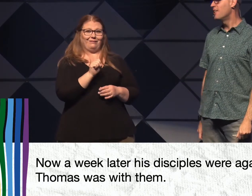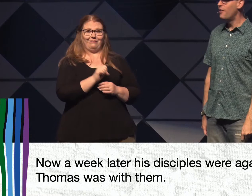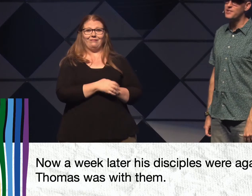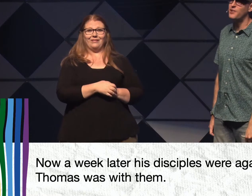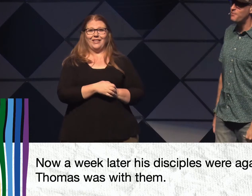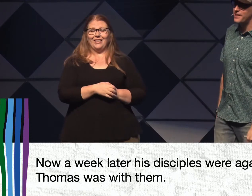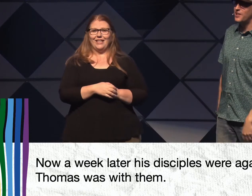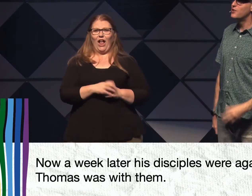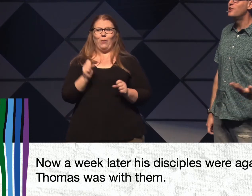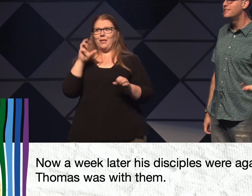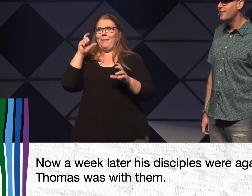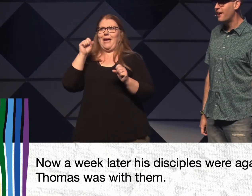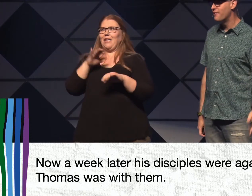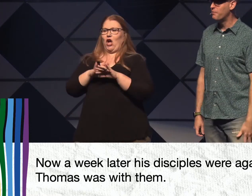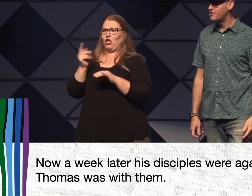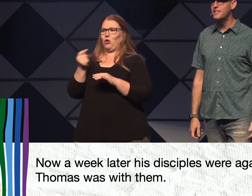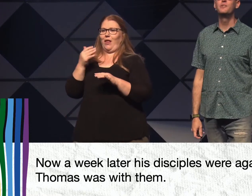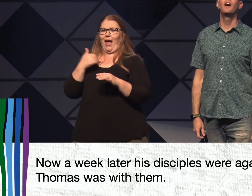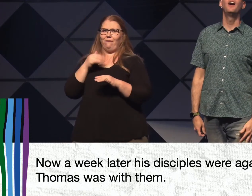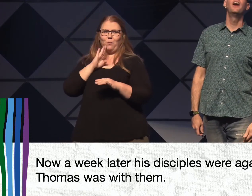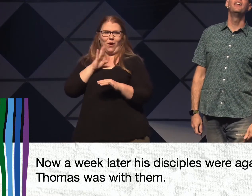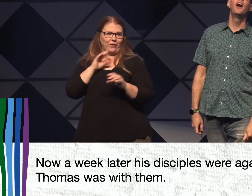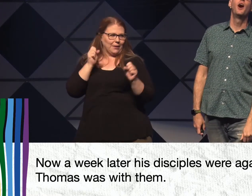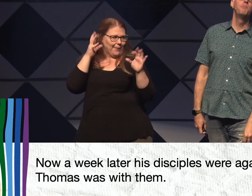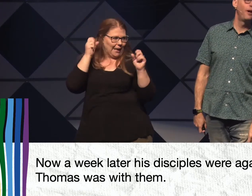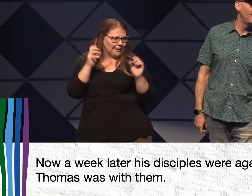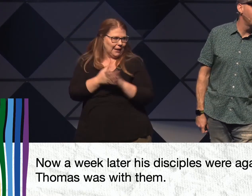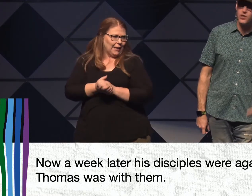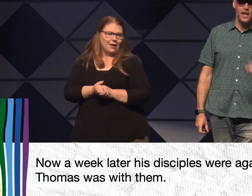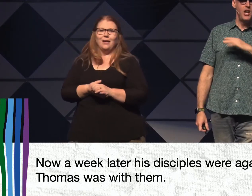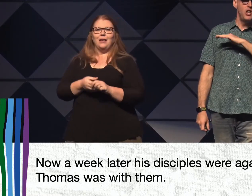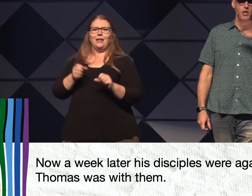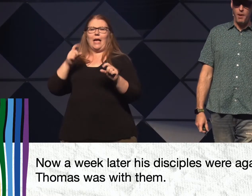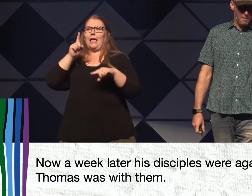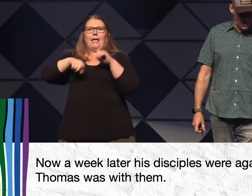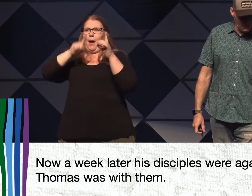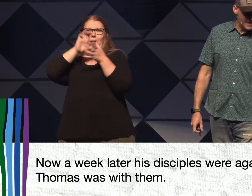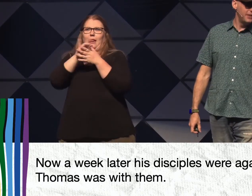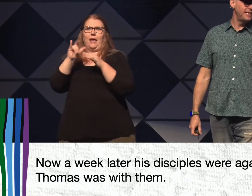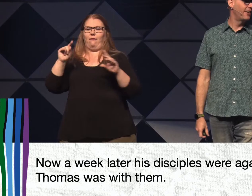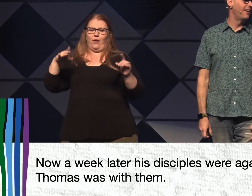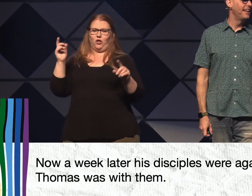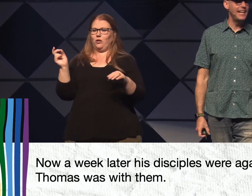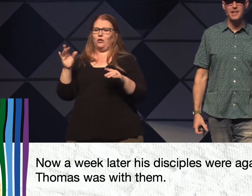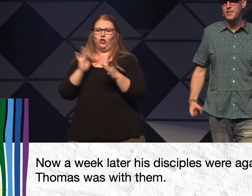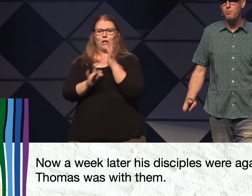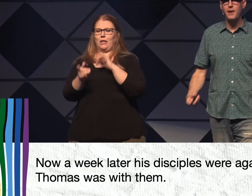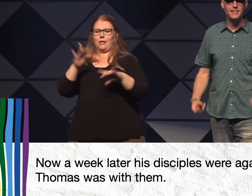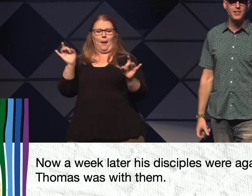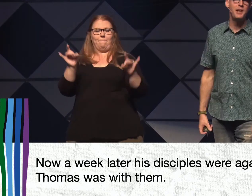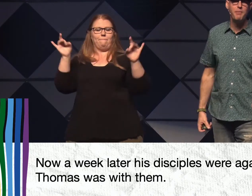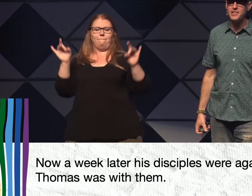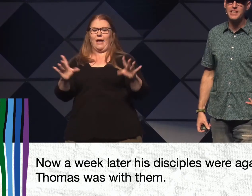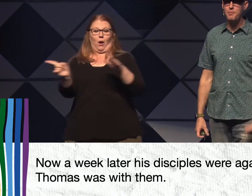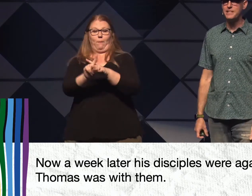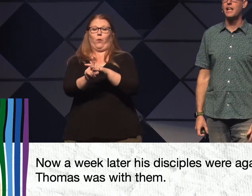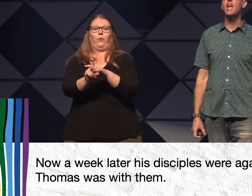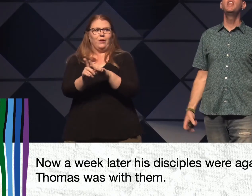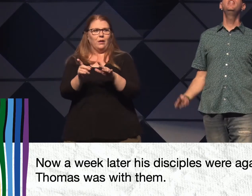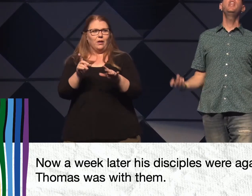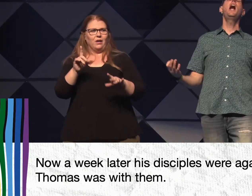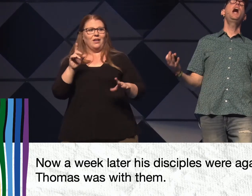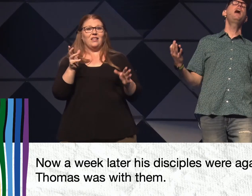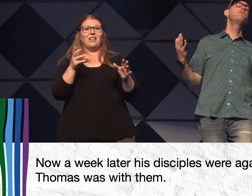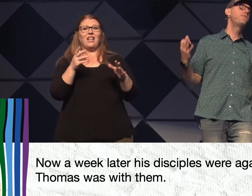should. Oh, it's so amazing. On Tuesday, they're having breakfast. It was unbelievable. Just boom, he was here. Like at some point, you got to imagine Thomas is